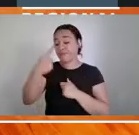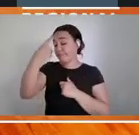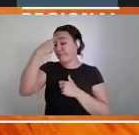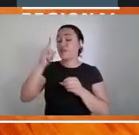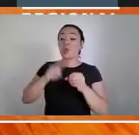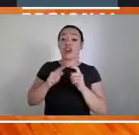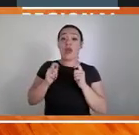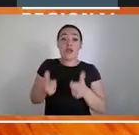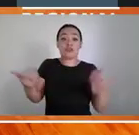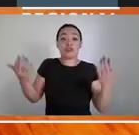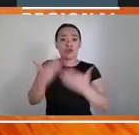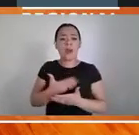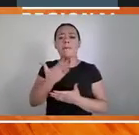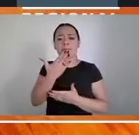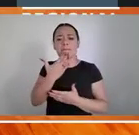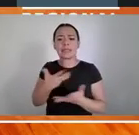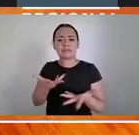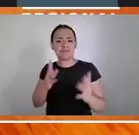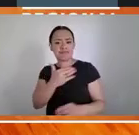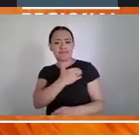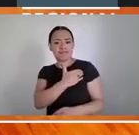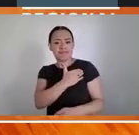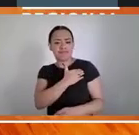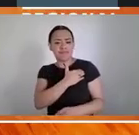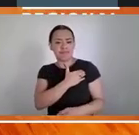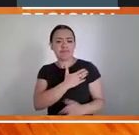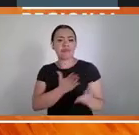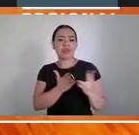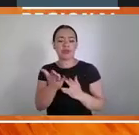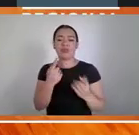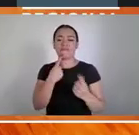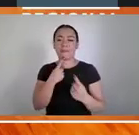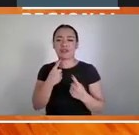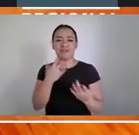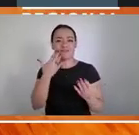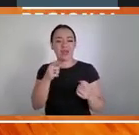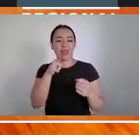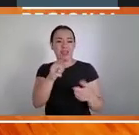session, please feel free to get in touch with me by the contact details on this slide,